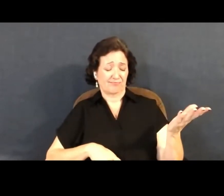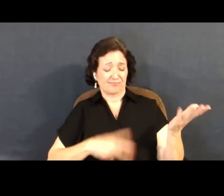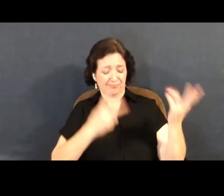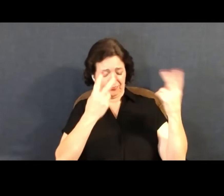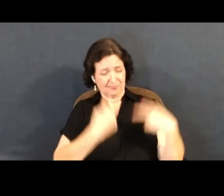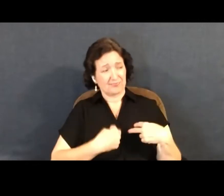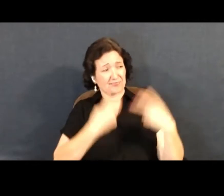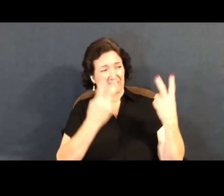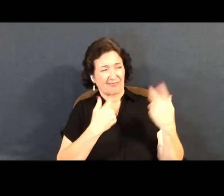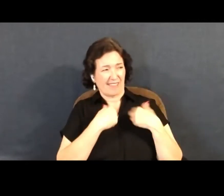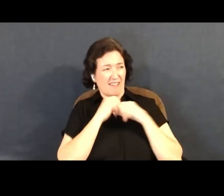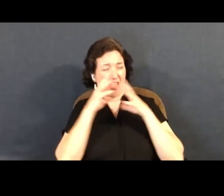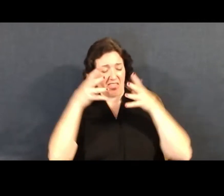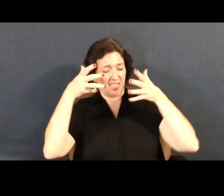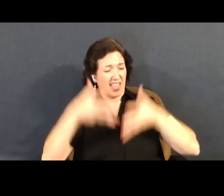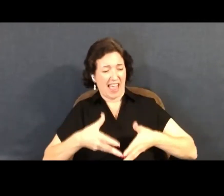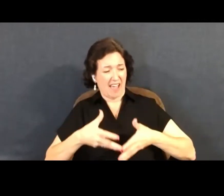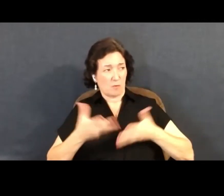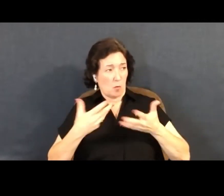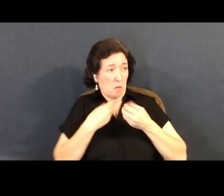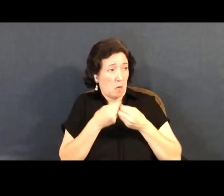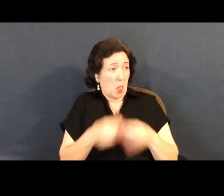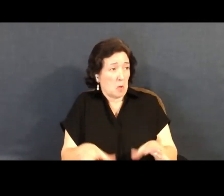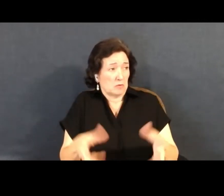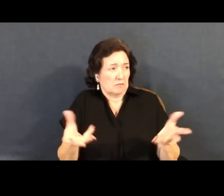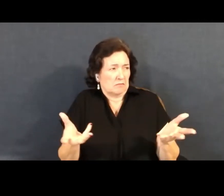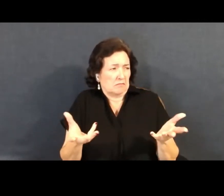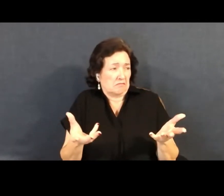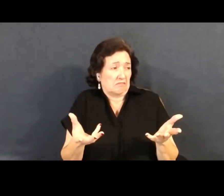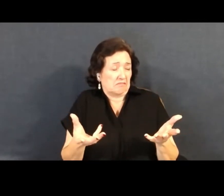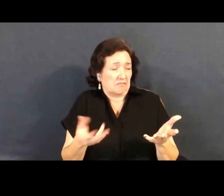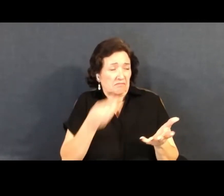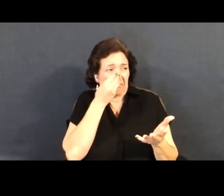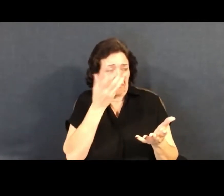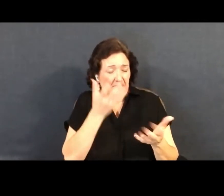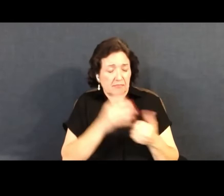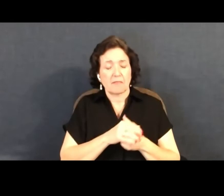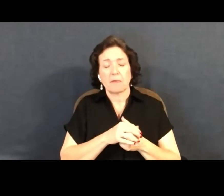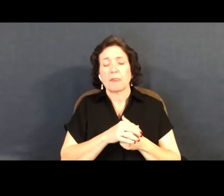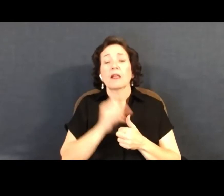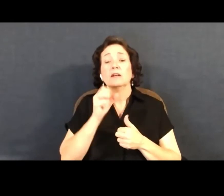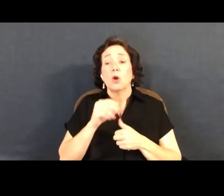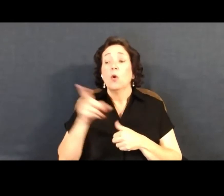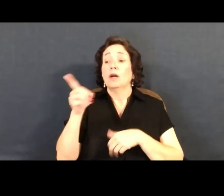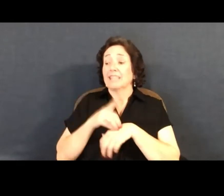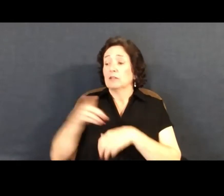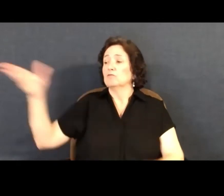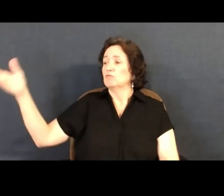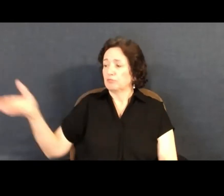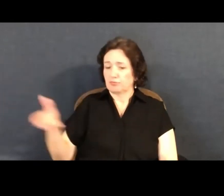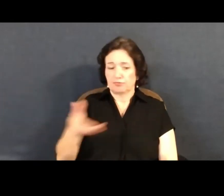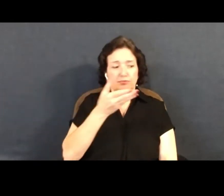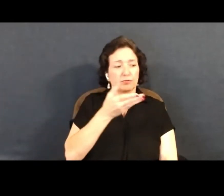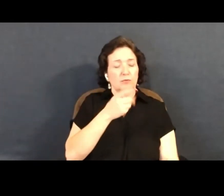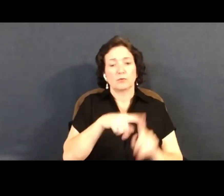nothing, nothing left to lose." And so Darius was shown to the princess's